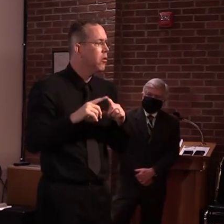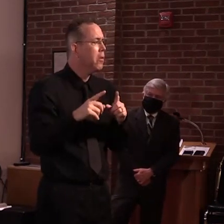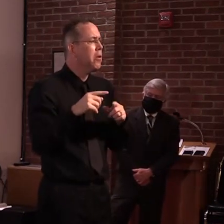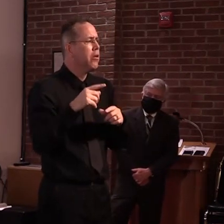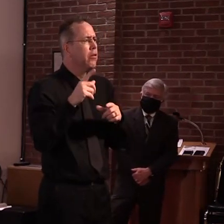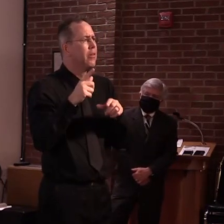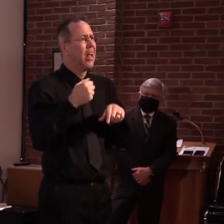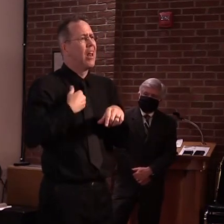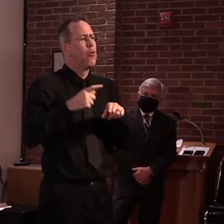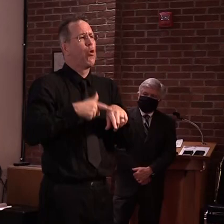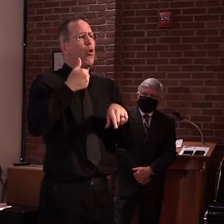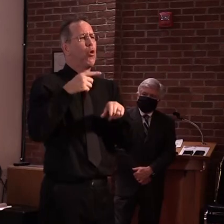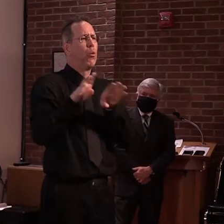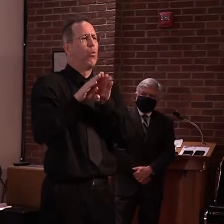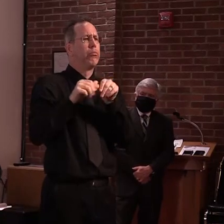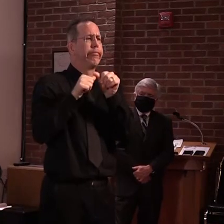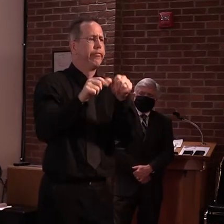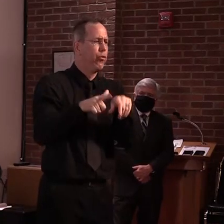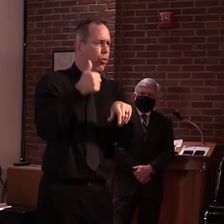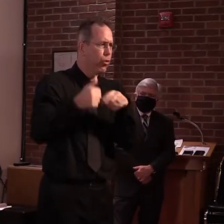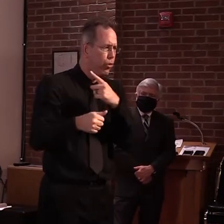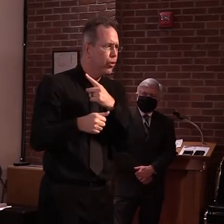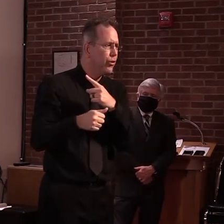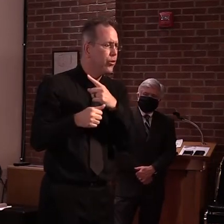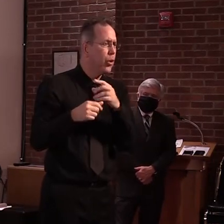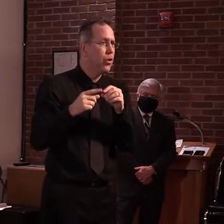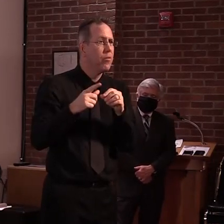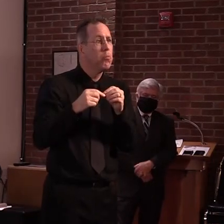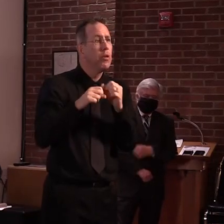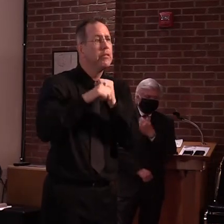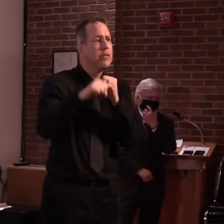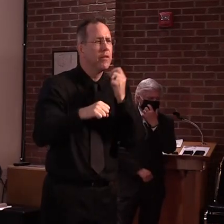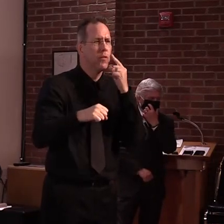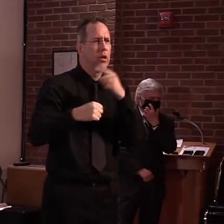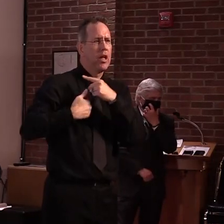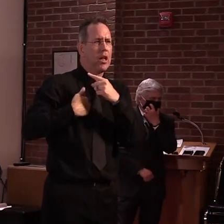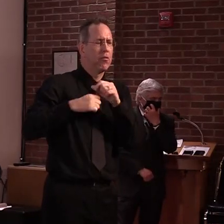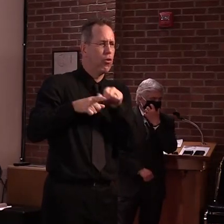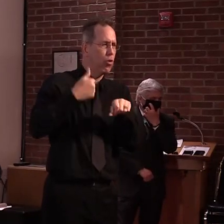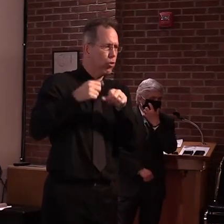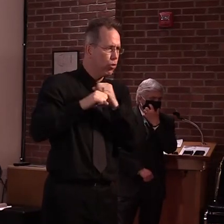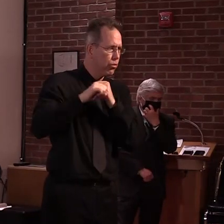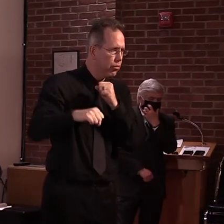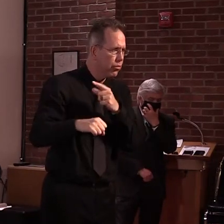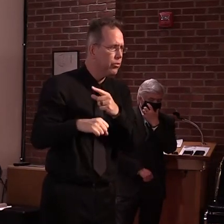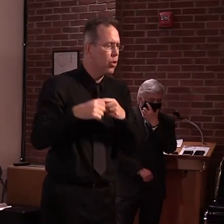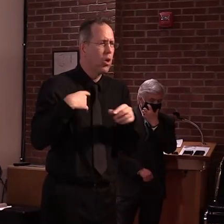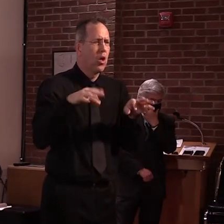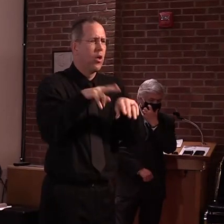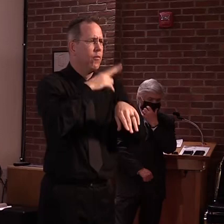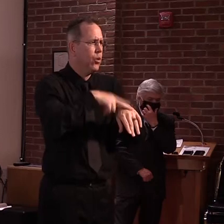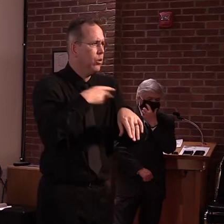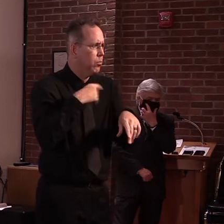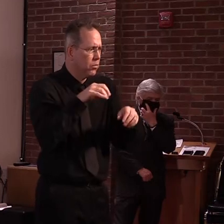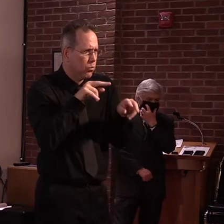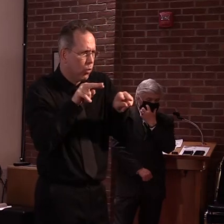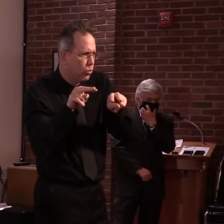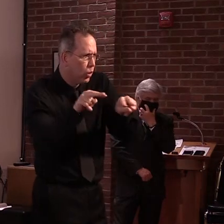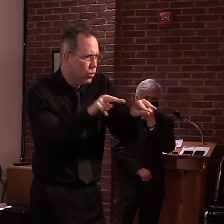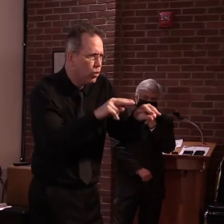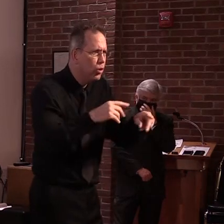think it was June 21st, but now it's been extended, or it's going to be extended. So that, in some respects, hurts and helps